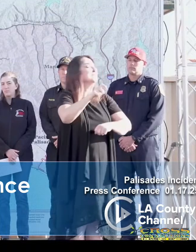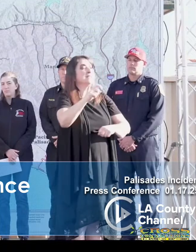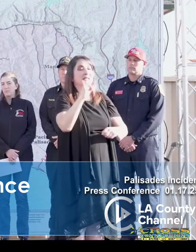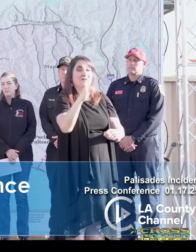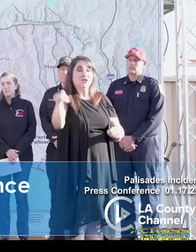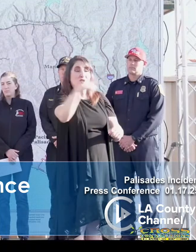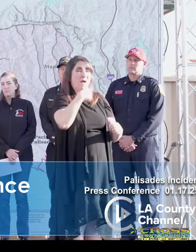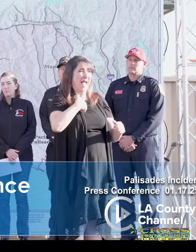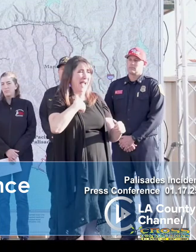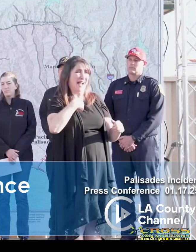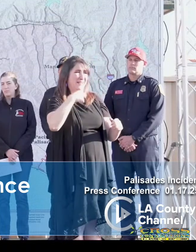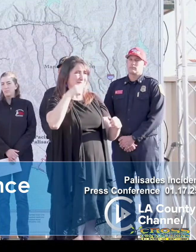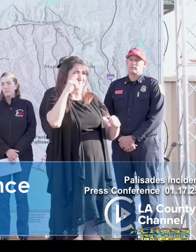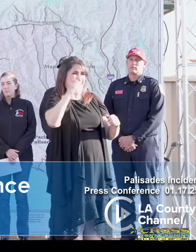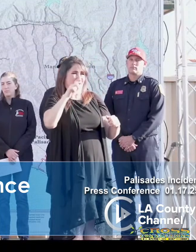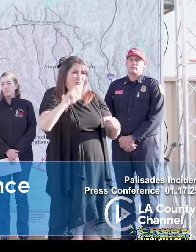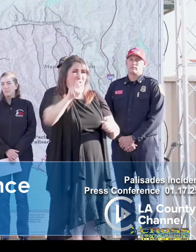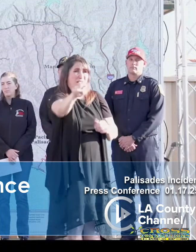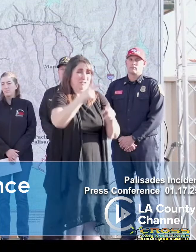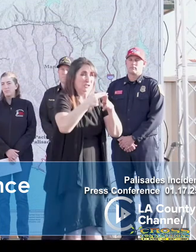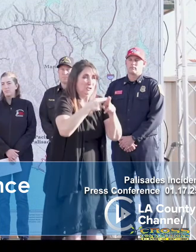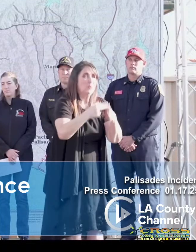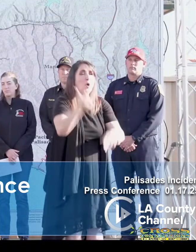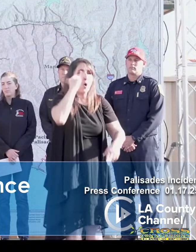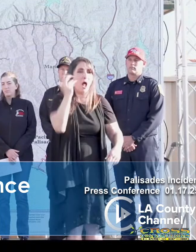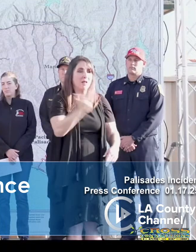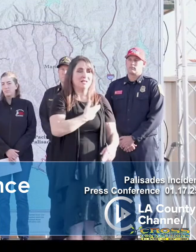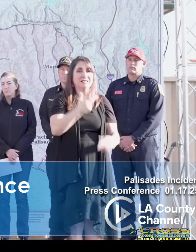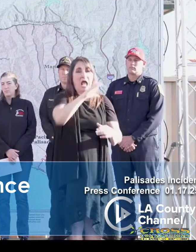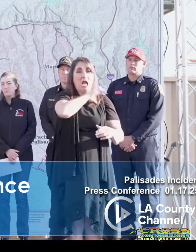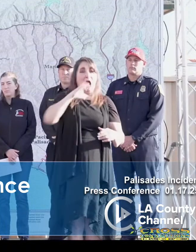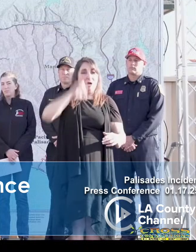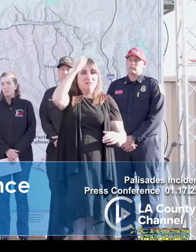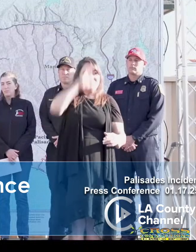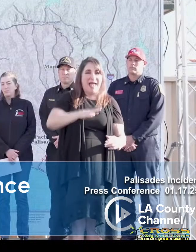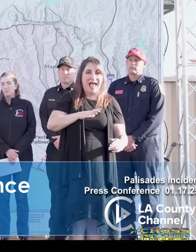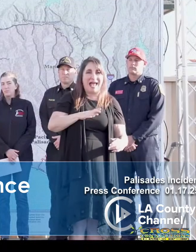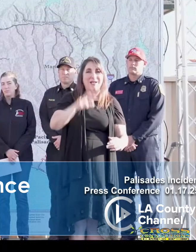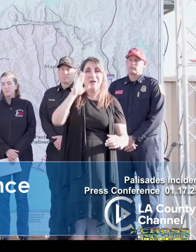need to travel, call us, Congressman Brad Sherman,